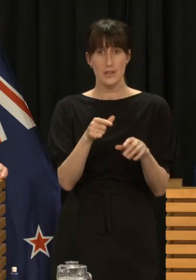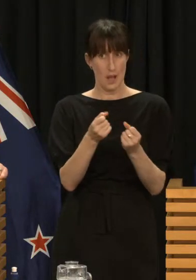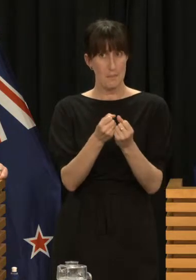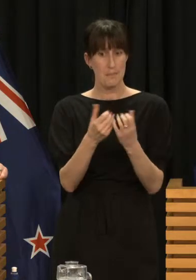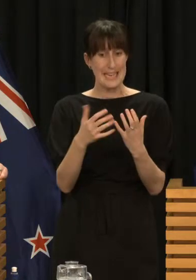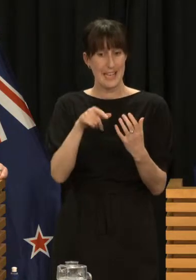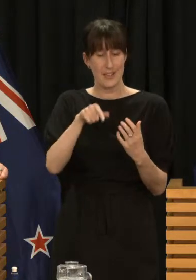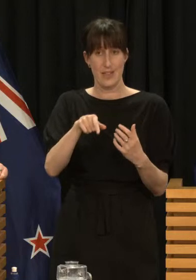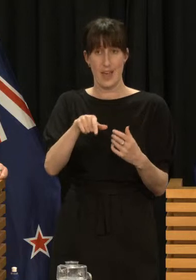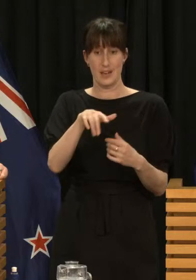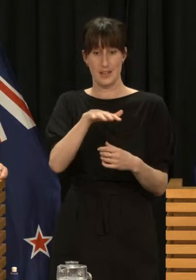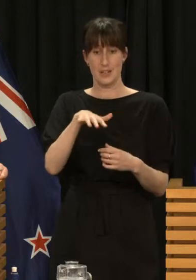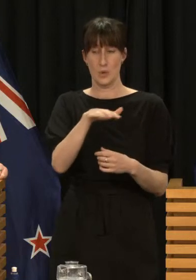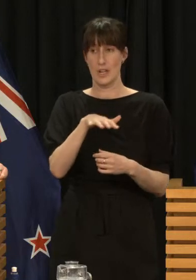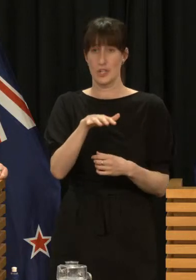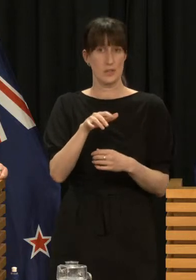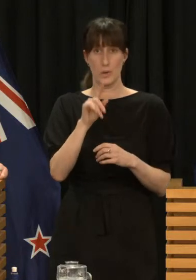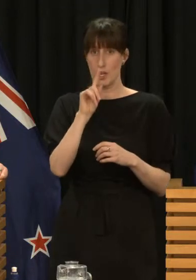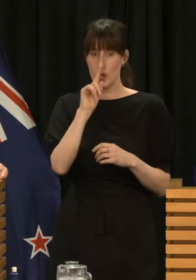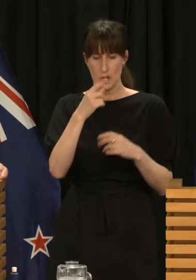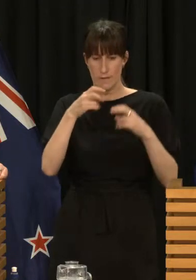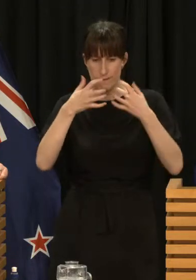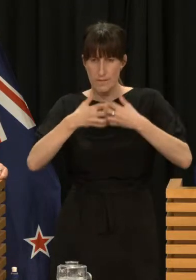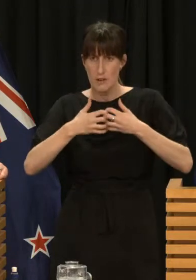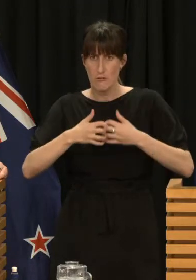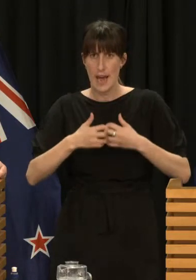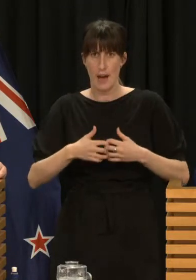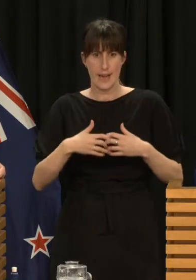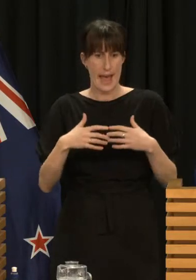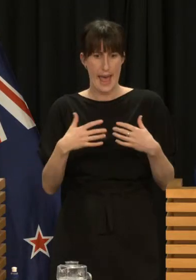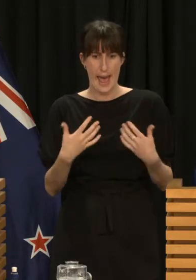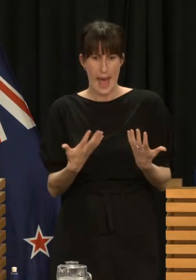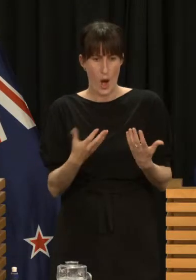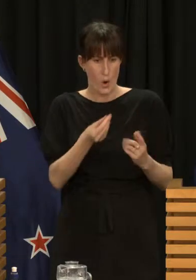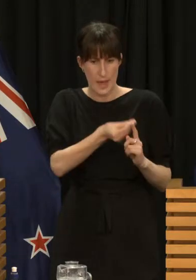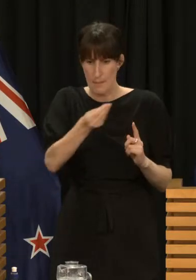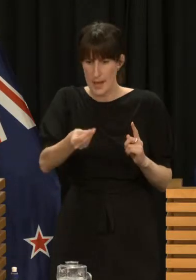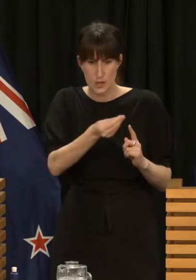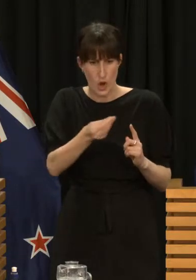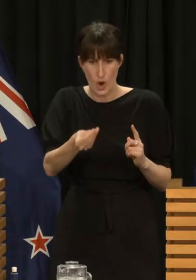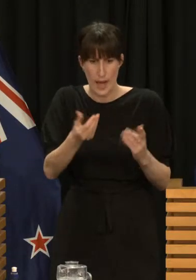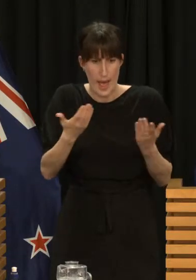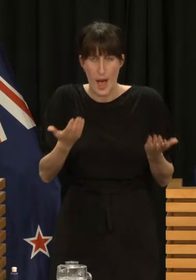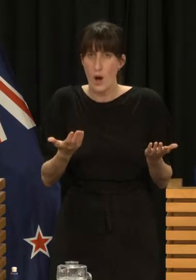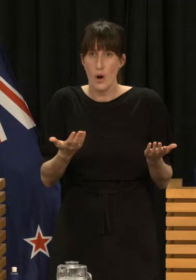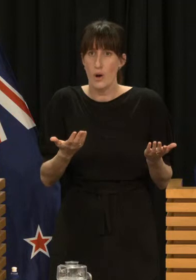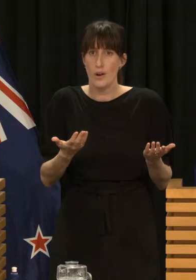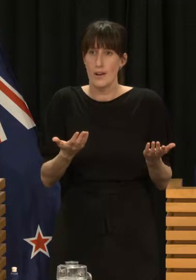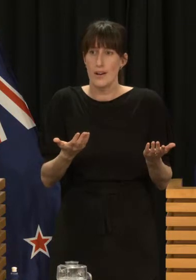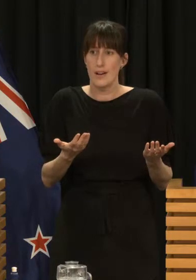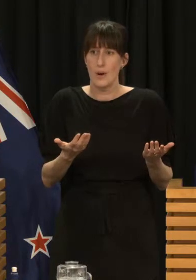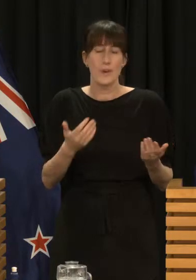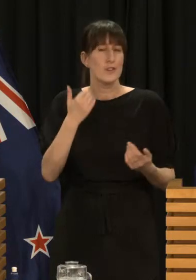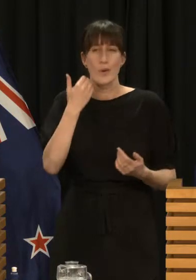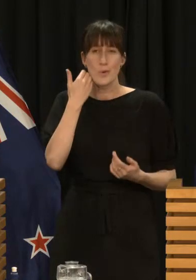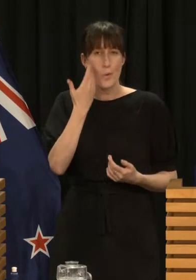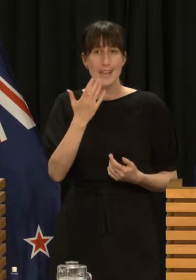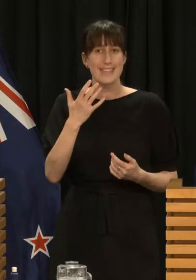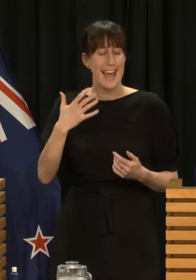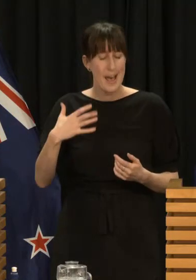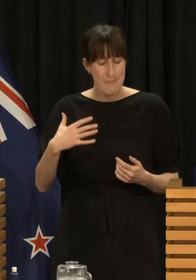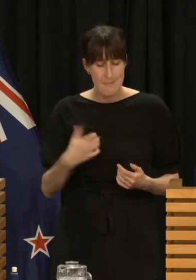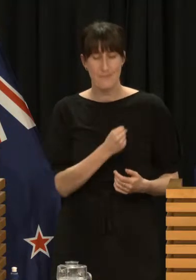with the others, and we contained that outbreak. So we don't have to make the epidemiological link. That's where the